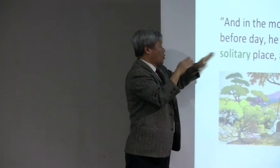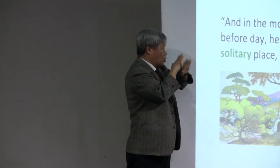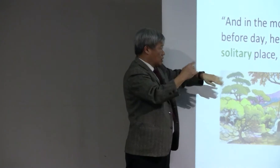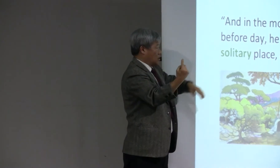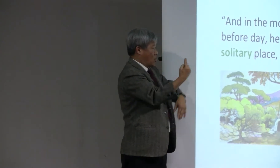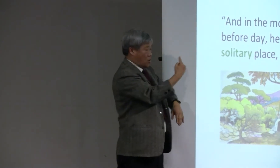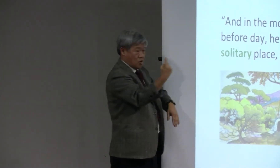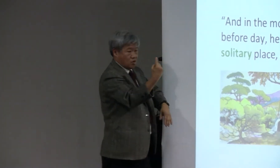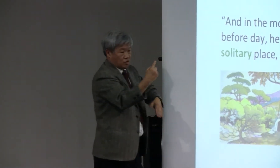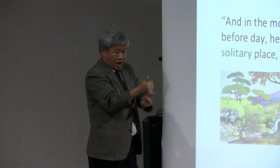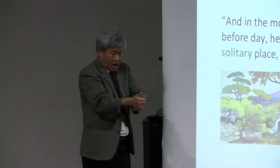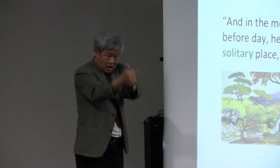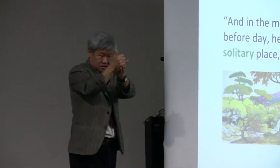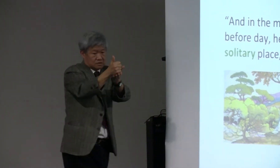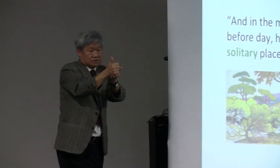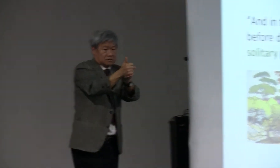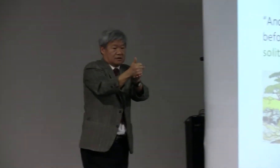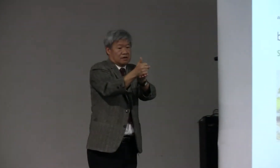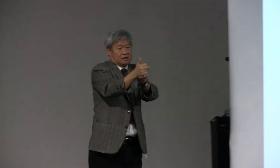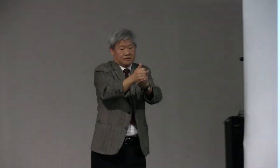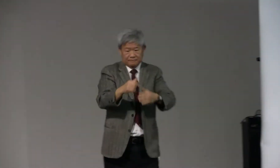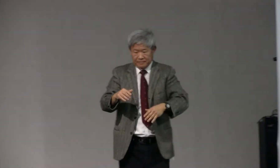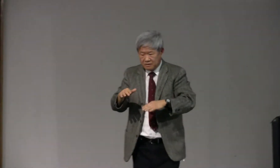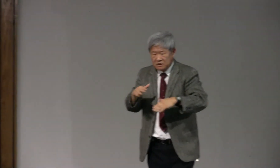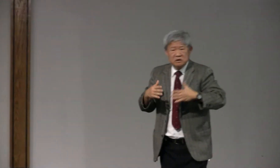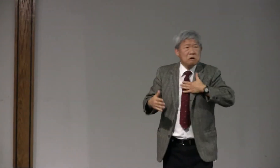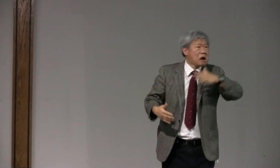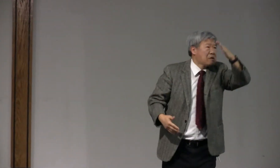So, to a solitary place, that helps us.